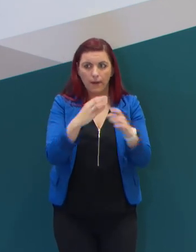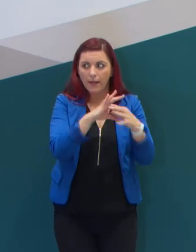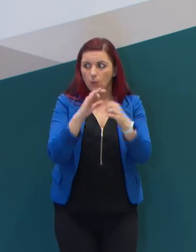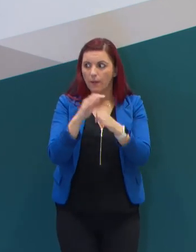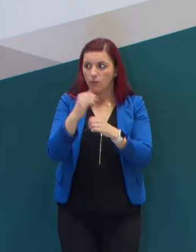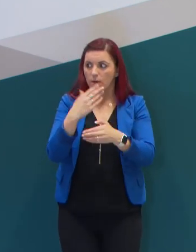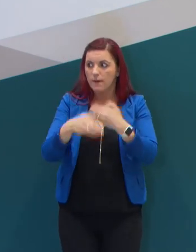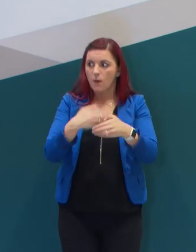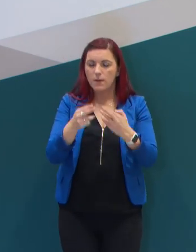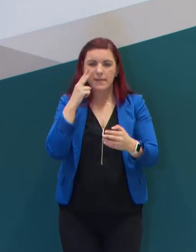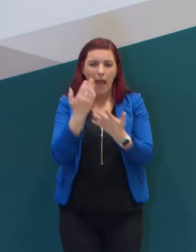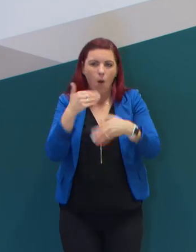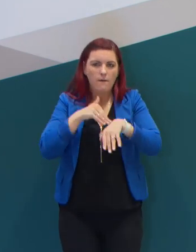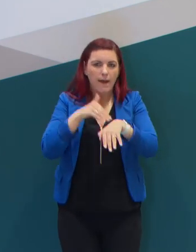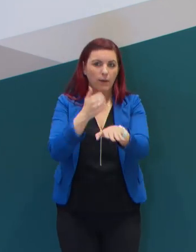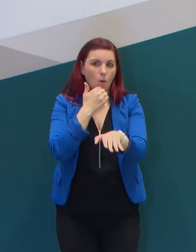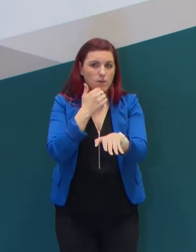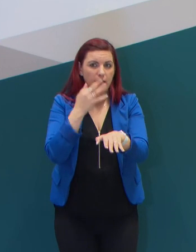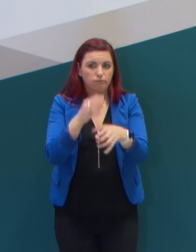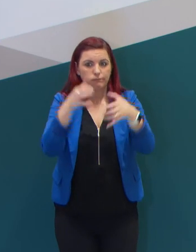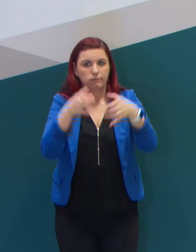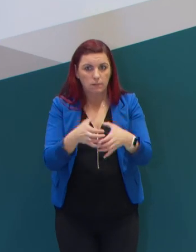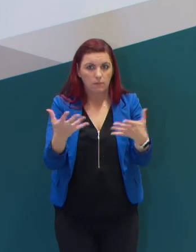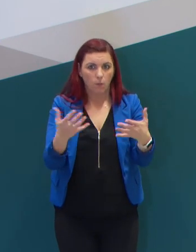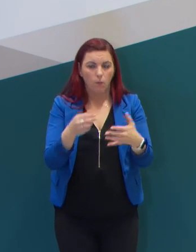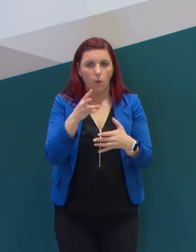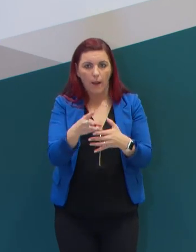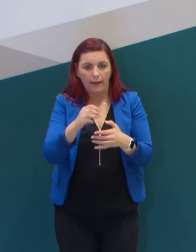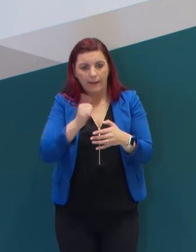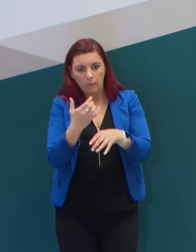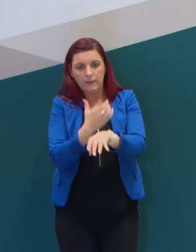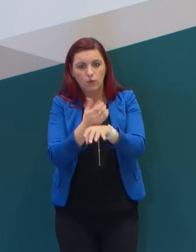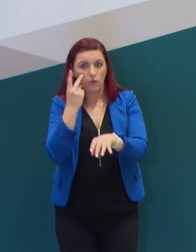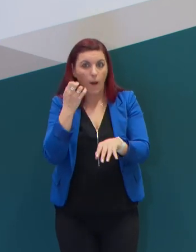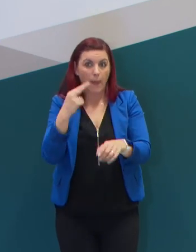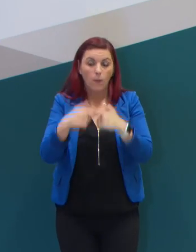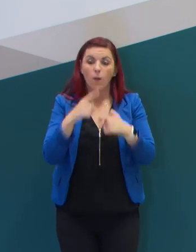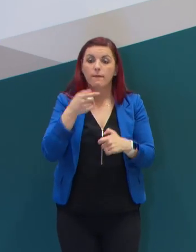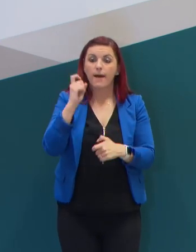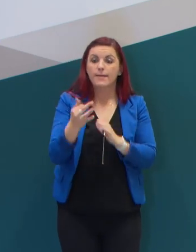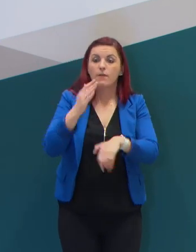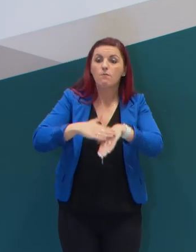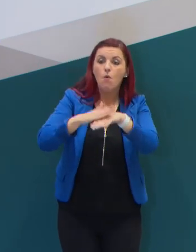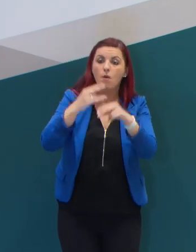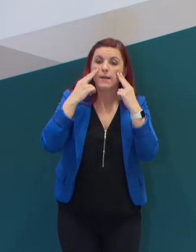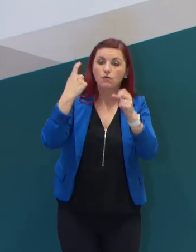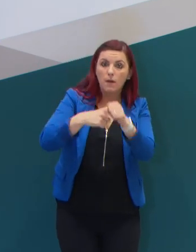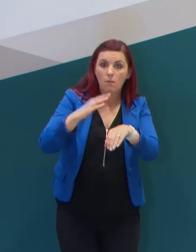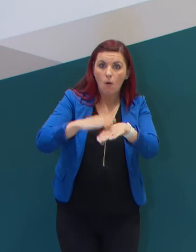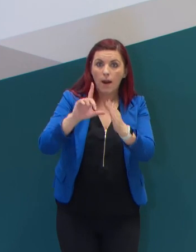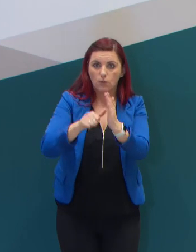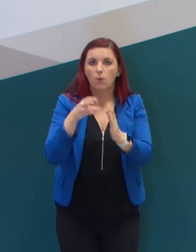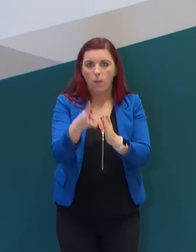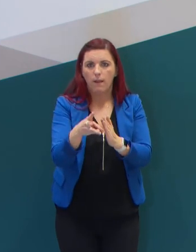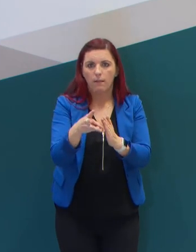the implementation of these measures in our ongoing evaluation as to whether additional measures are necessary. So we're happy to take